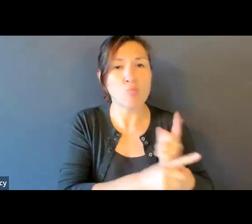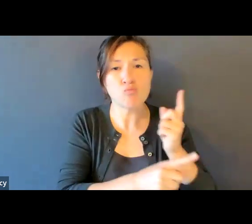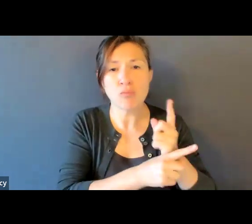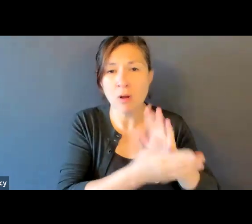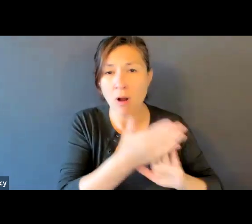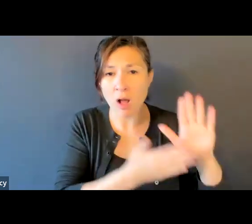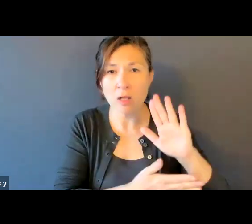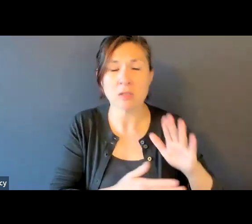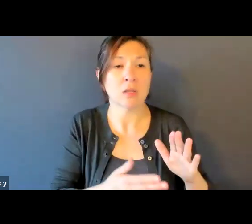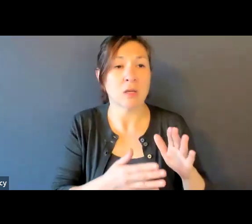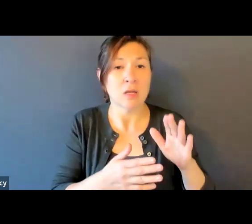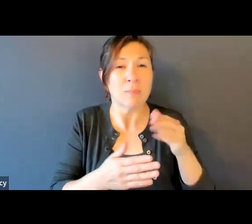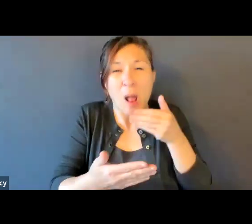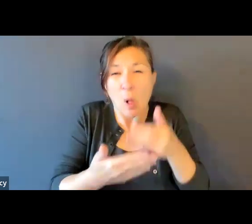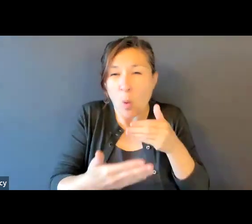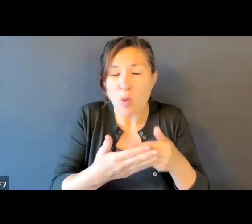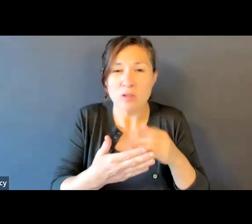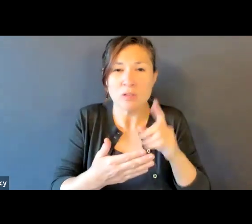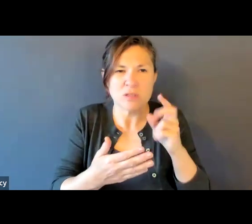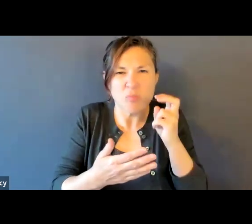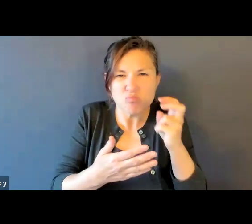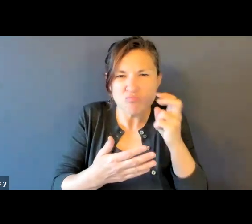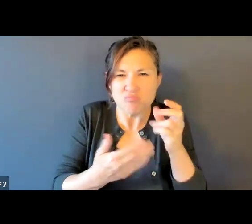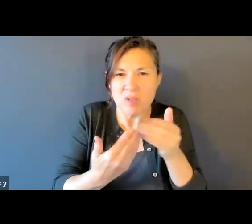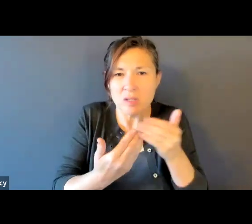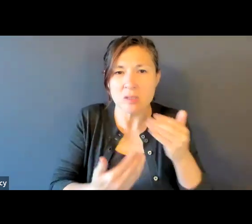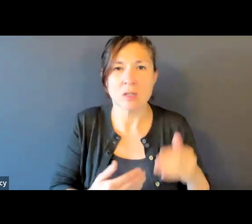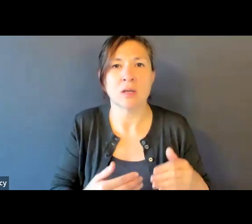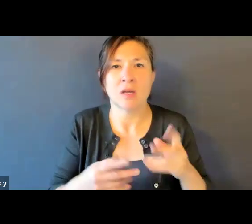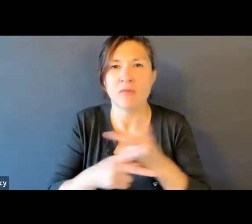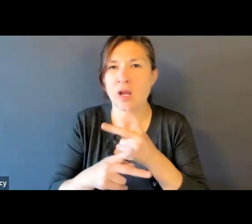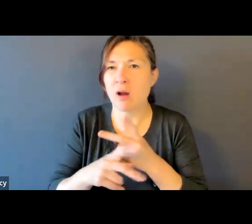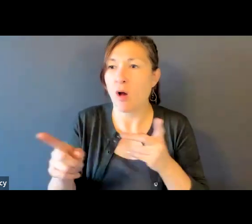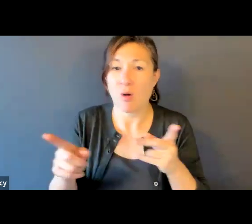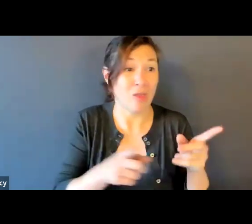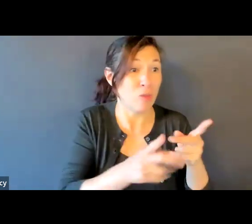reduce travel time as much as possible. And then try to find what that matches.